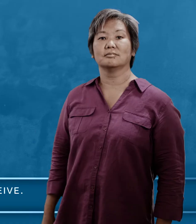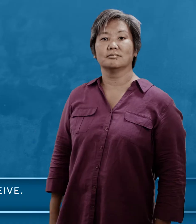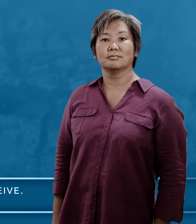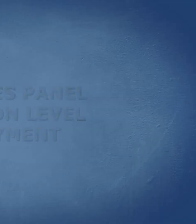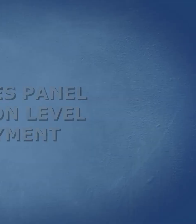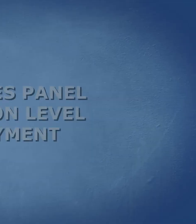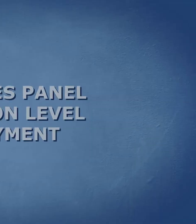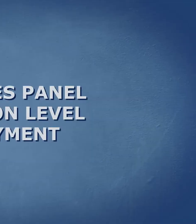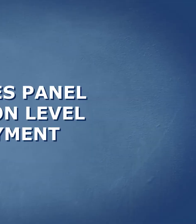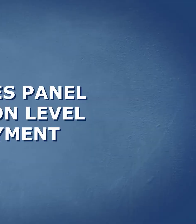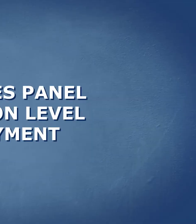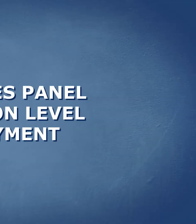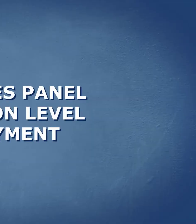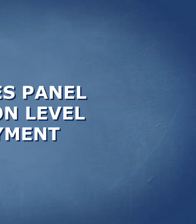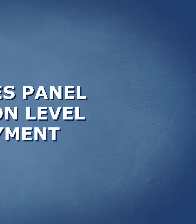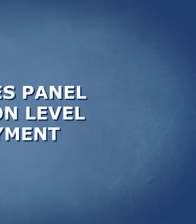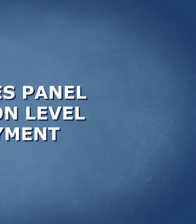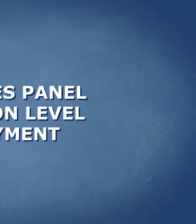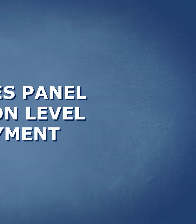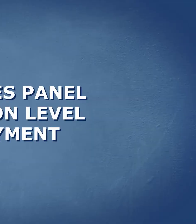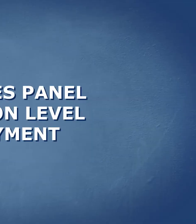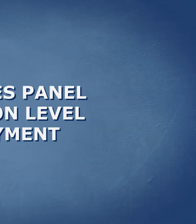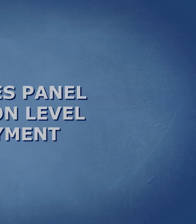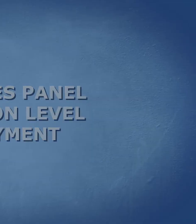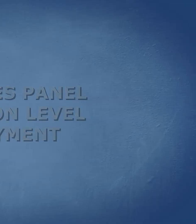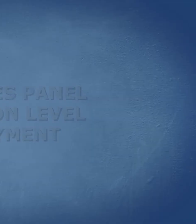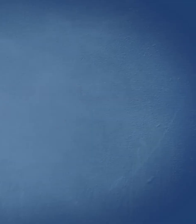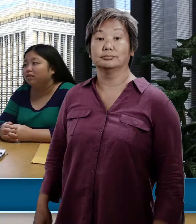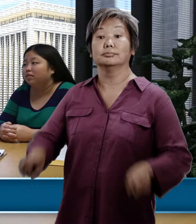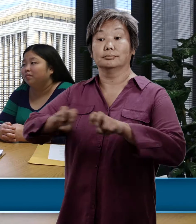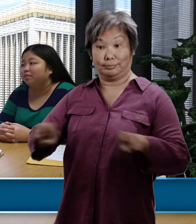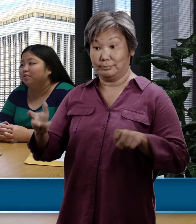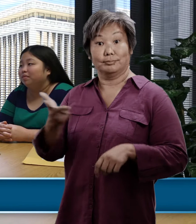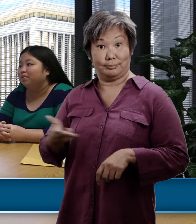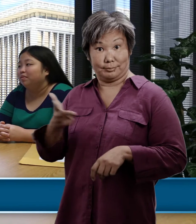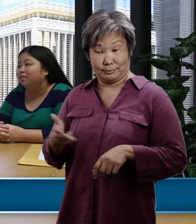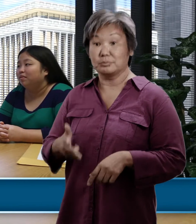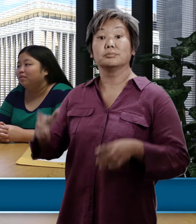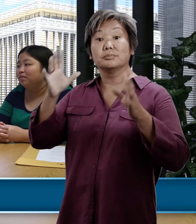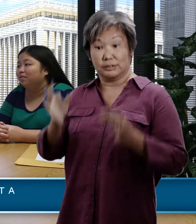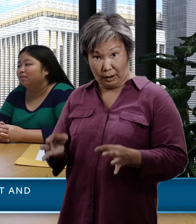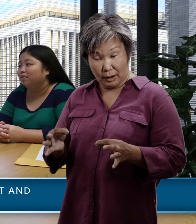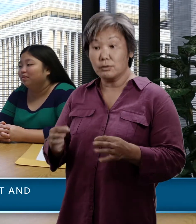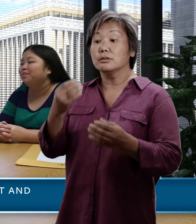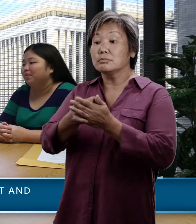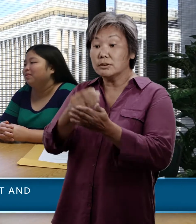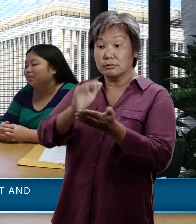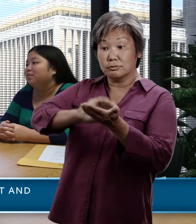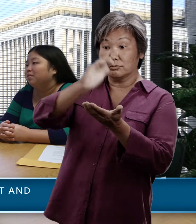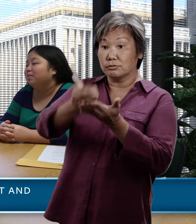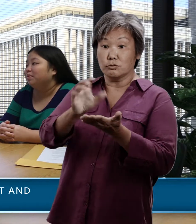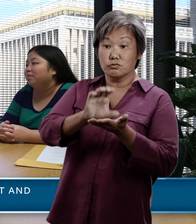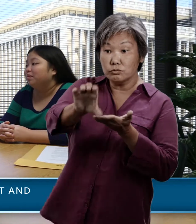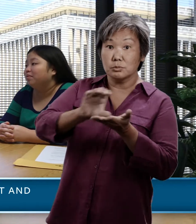receive. How does panel decide on level of payment? Using claimant's statement and various